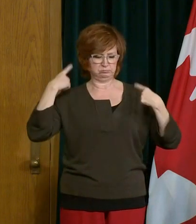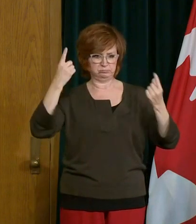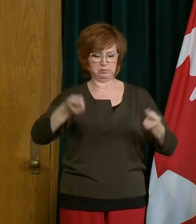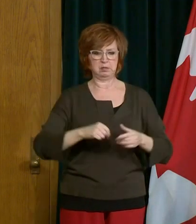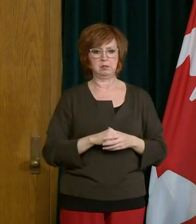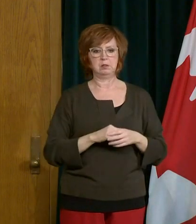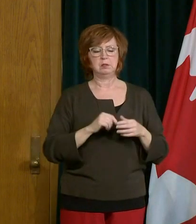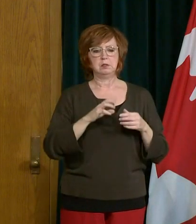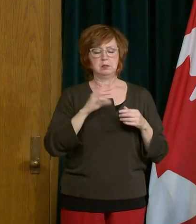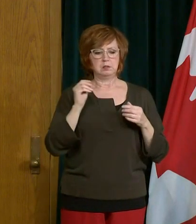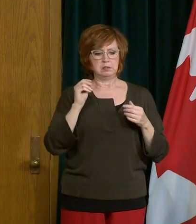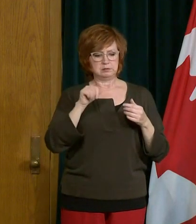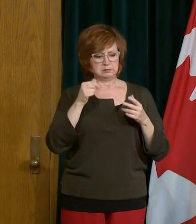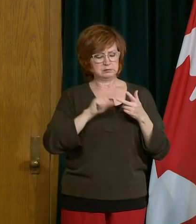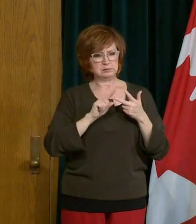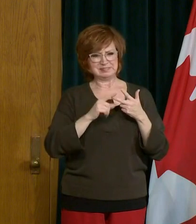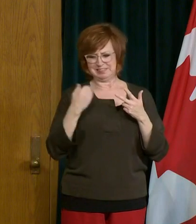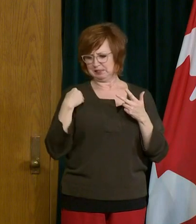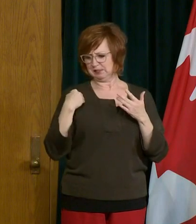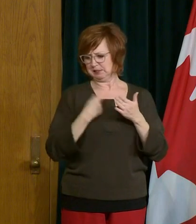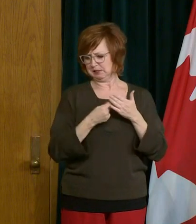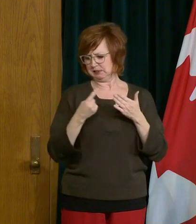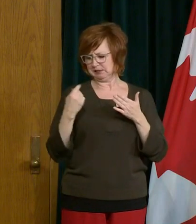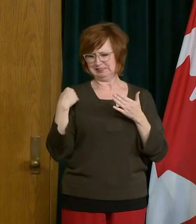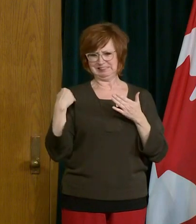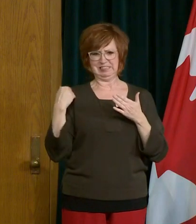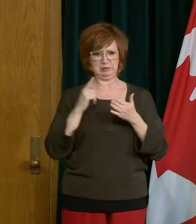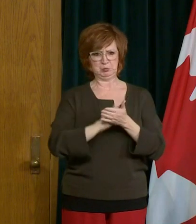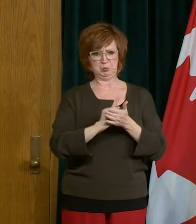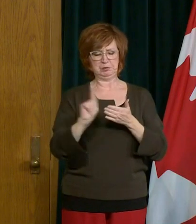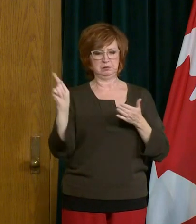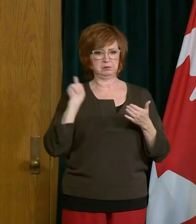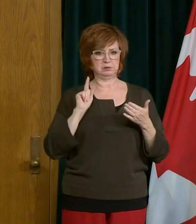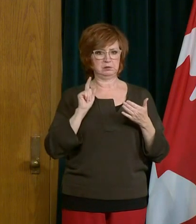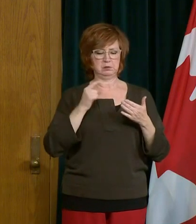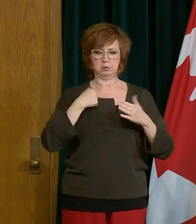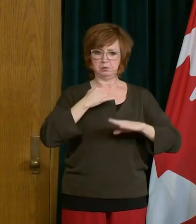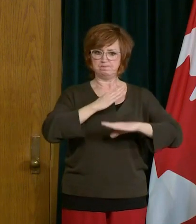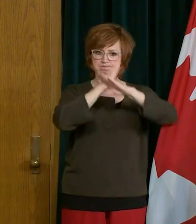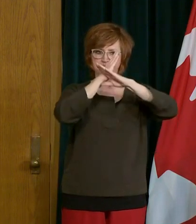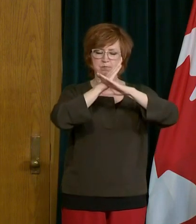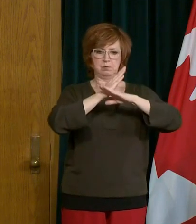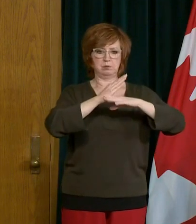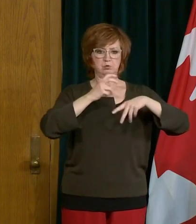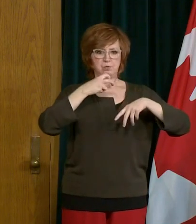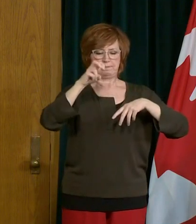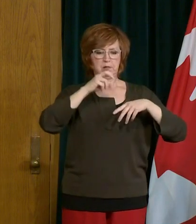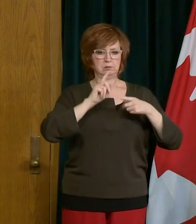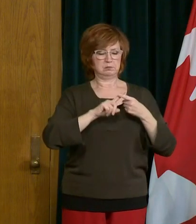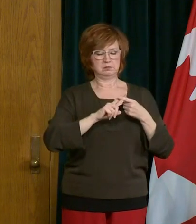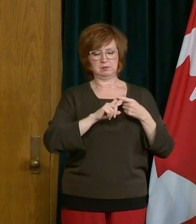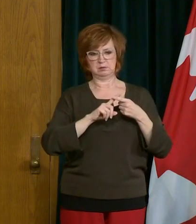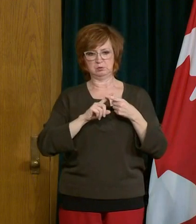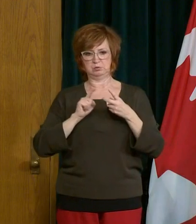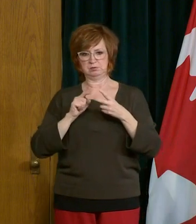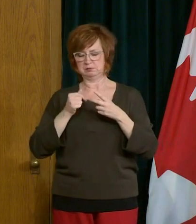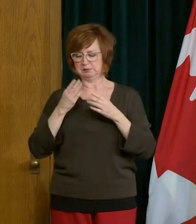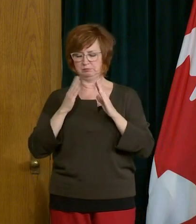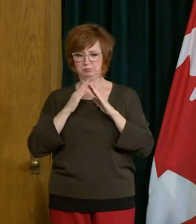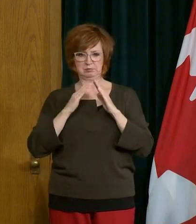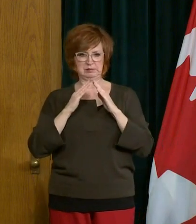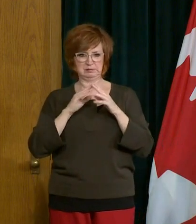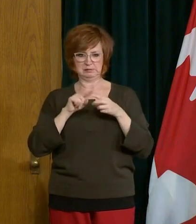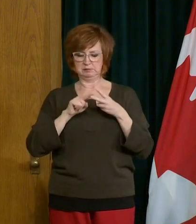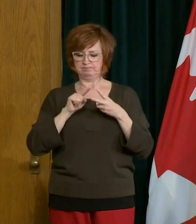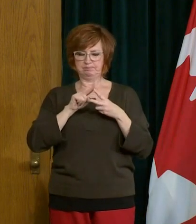into the Northern Administration District, there were still a few communities that were not quite at that point yet, Loche